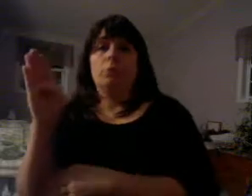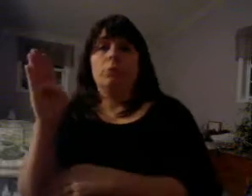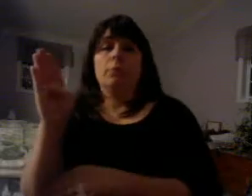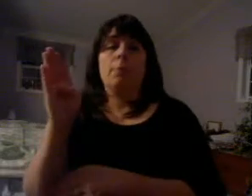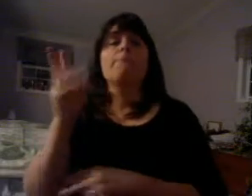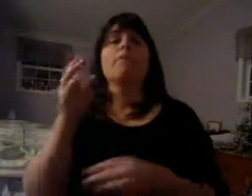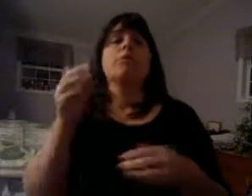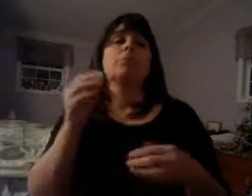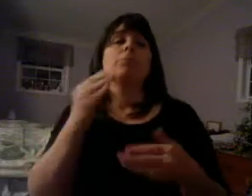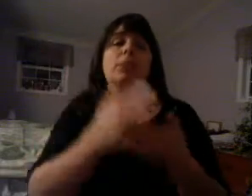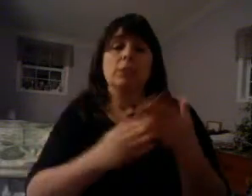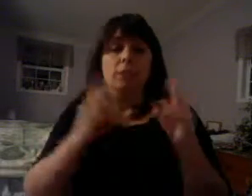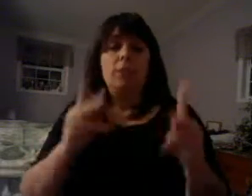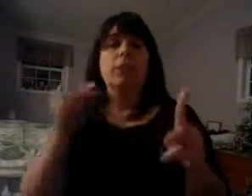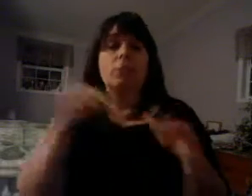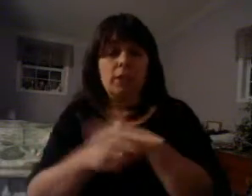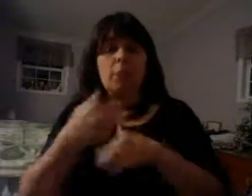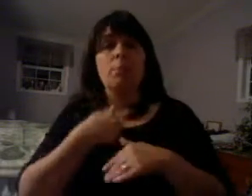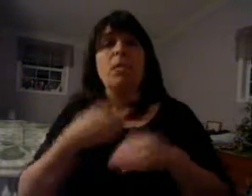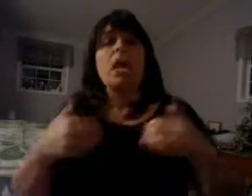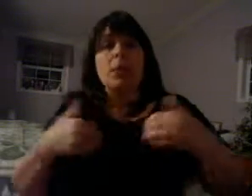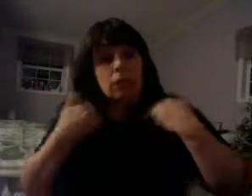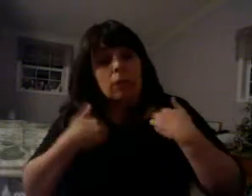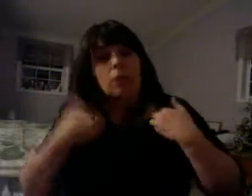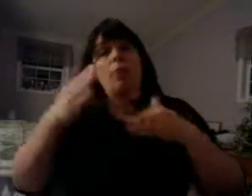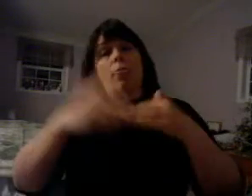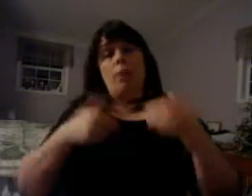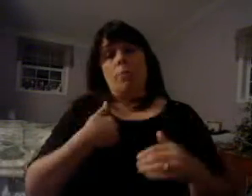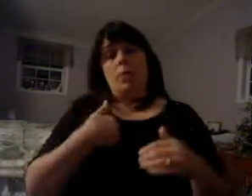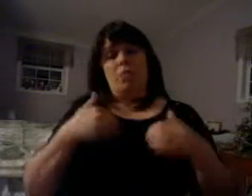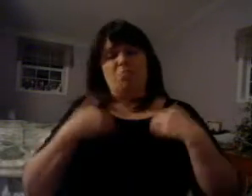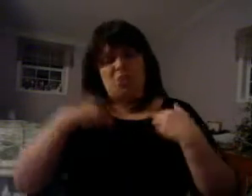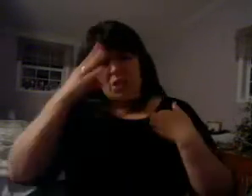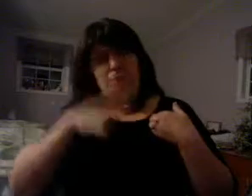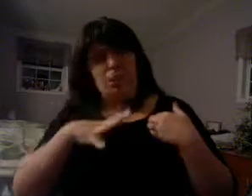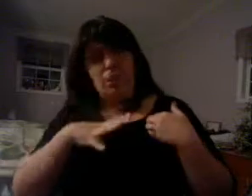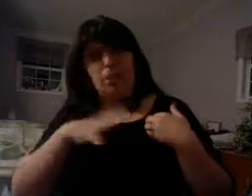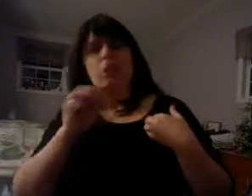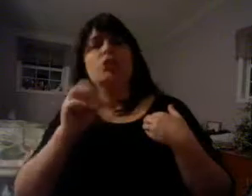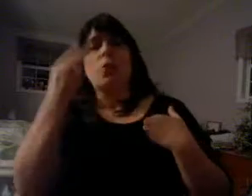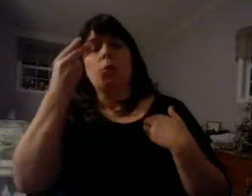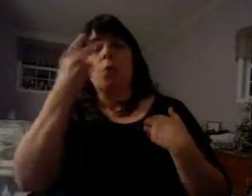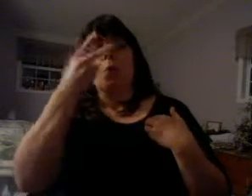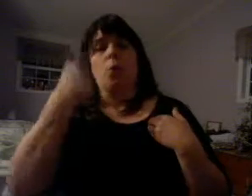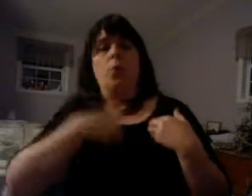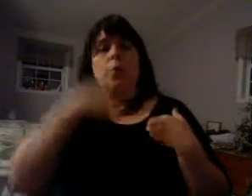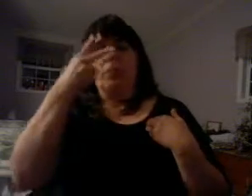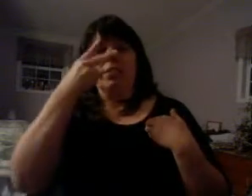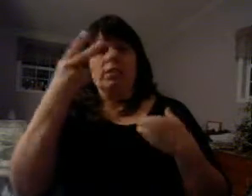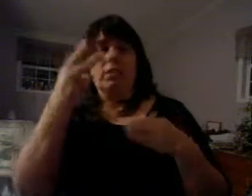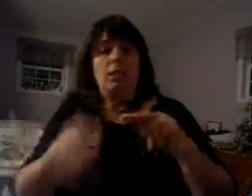young men, probably minority men. So we see an increase in stranger homicides. We see an increase in